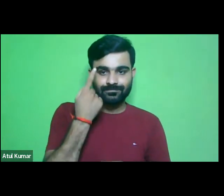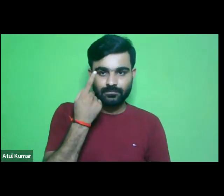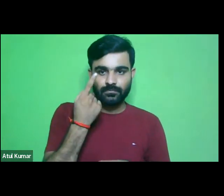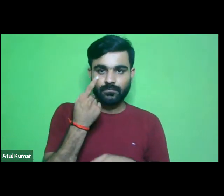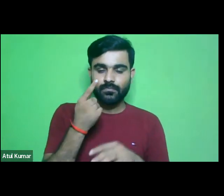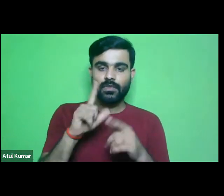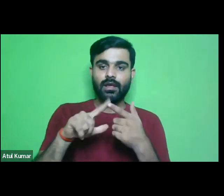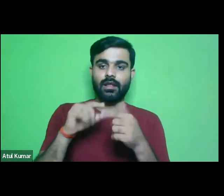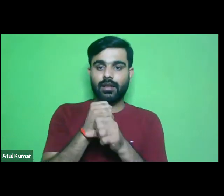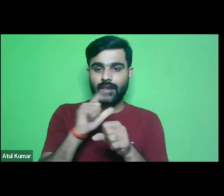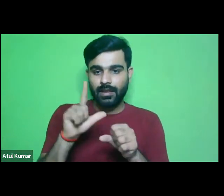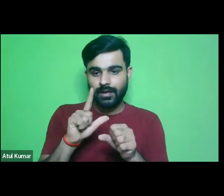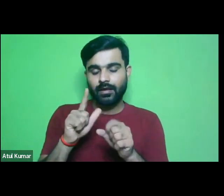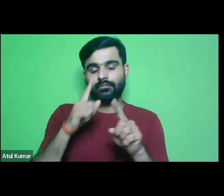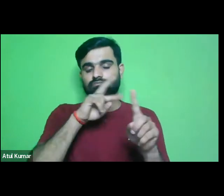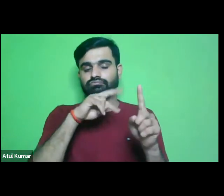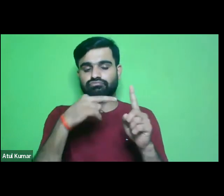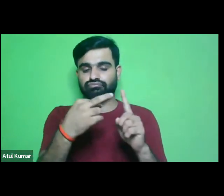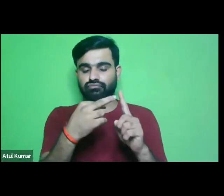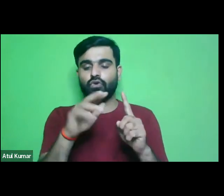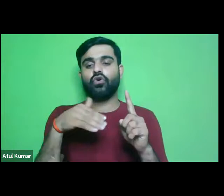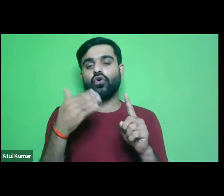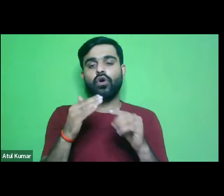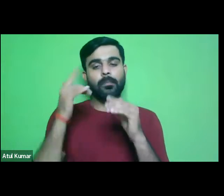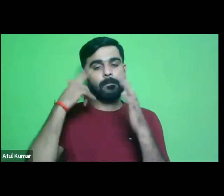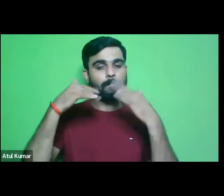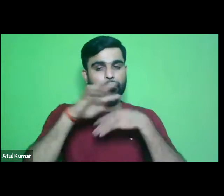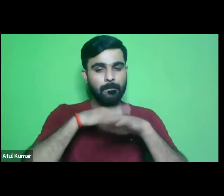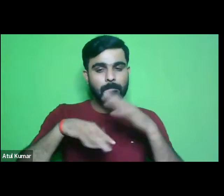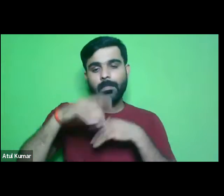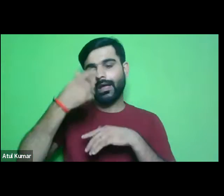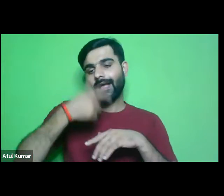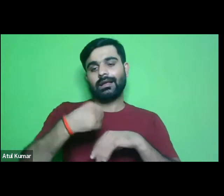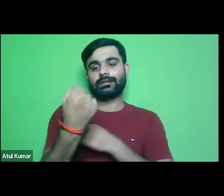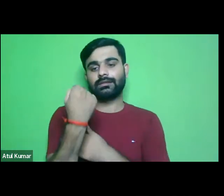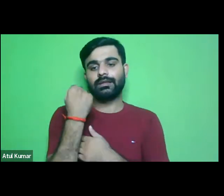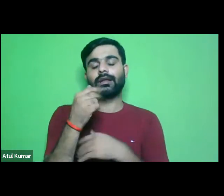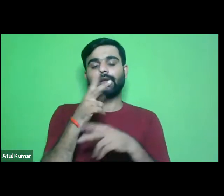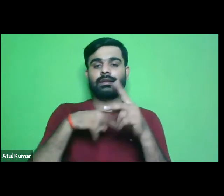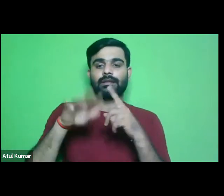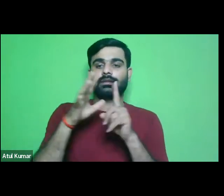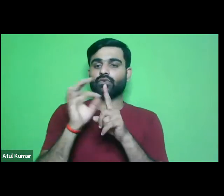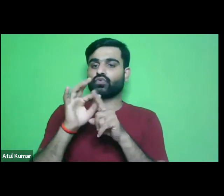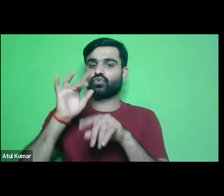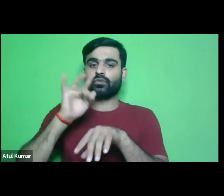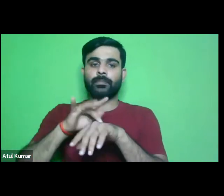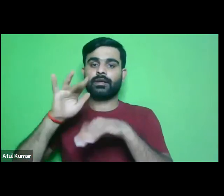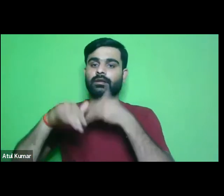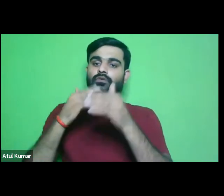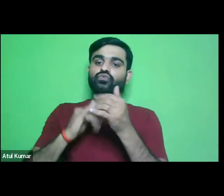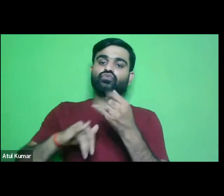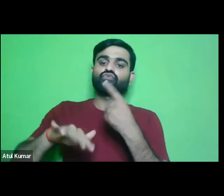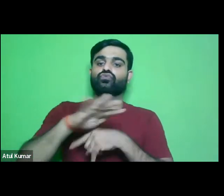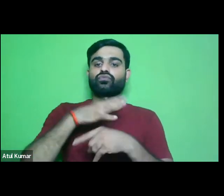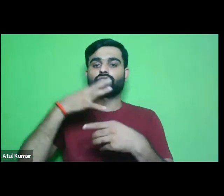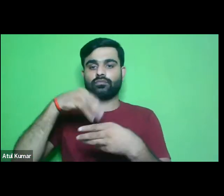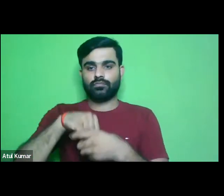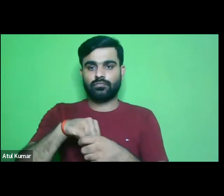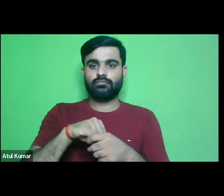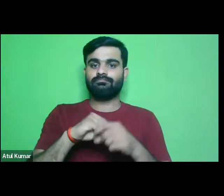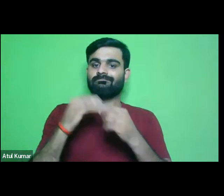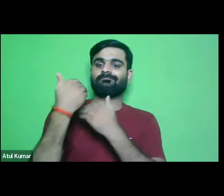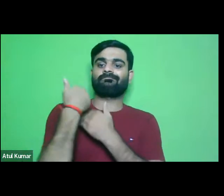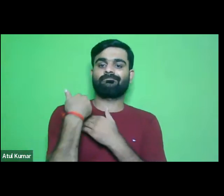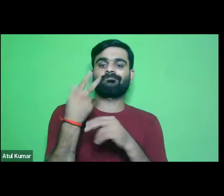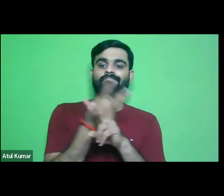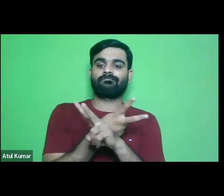legal perspective, but also from a strategy and digital rights perspective. How does it make sense to situate algorithmic accountability